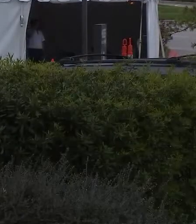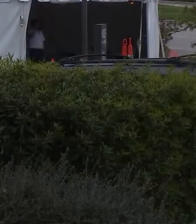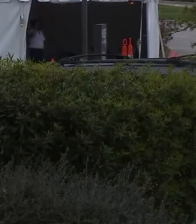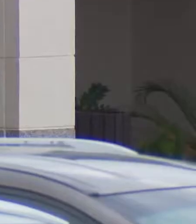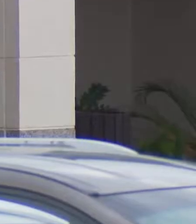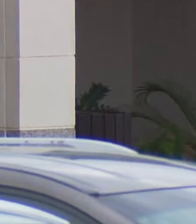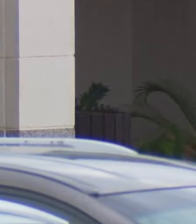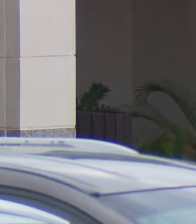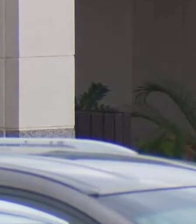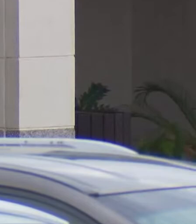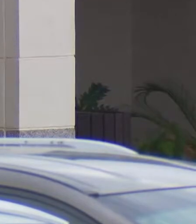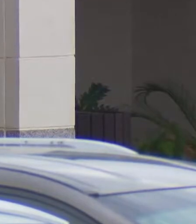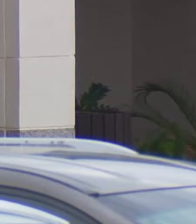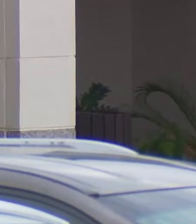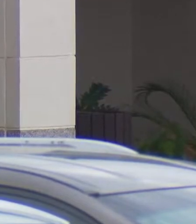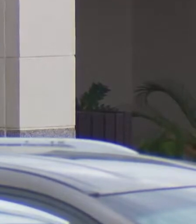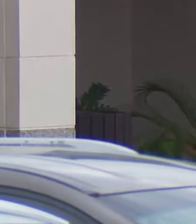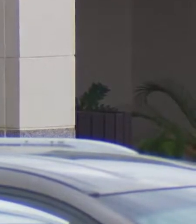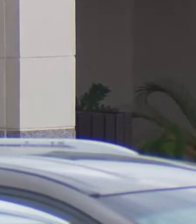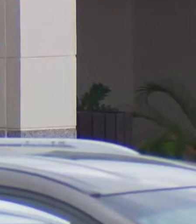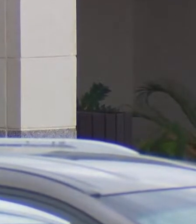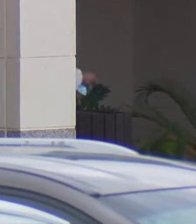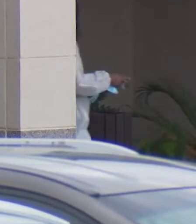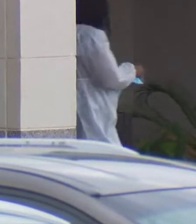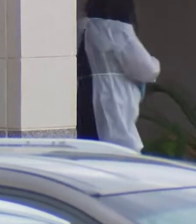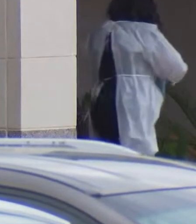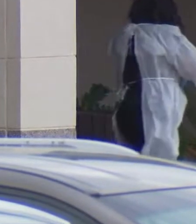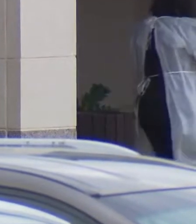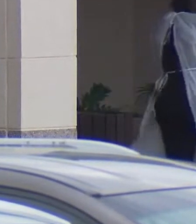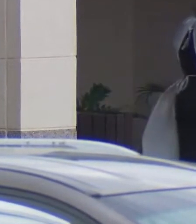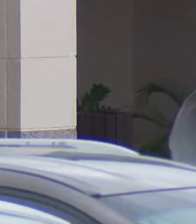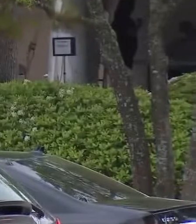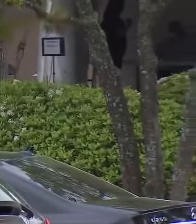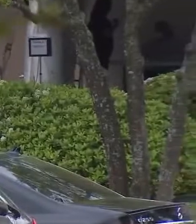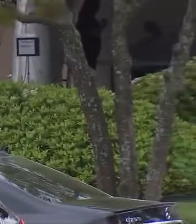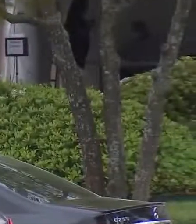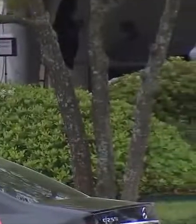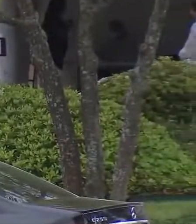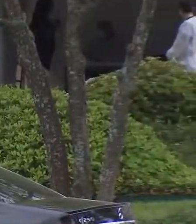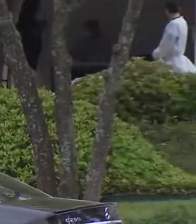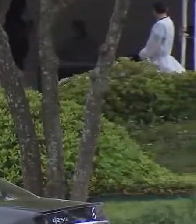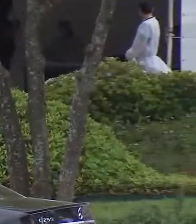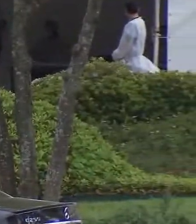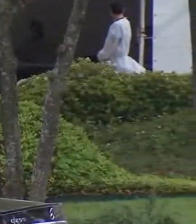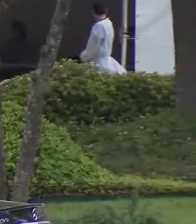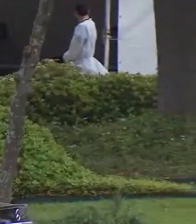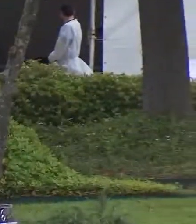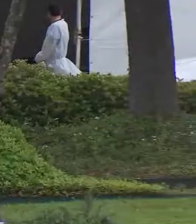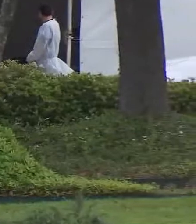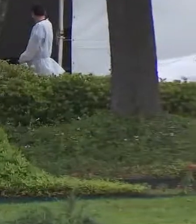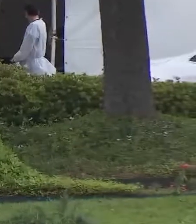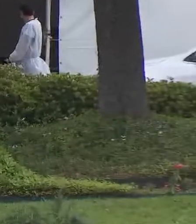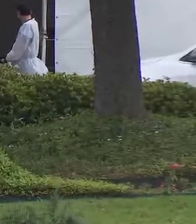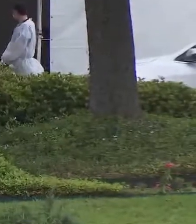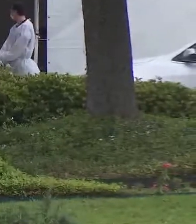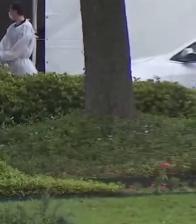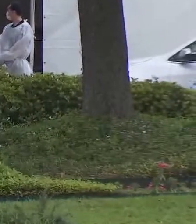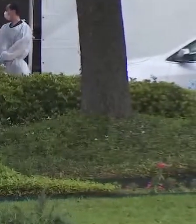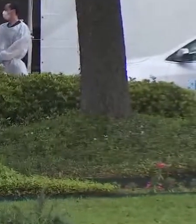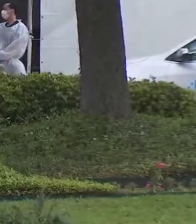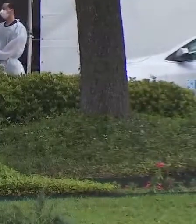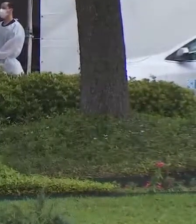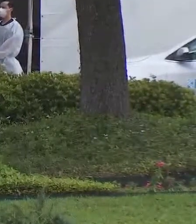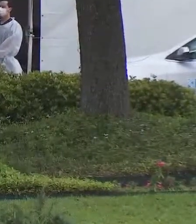Screening tents are being used by the Austin Regional Clinic. Drive-through testing sites continue to help identify positive cases, but state